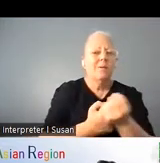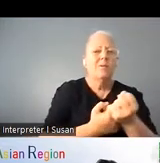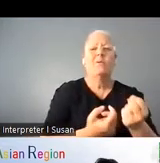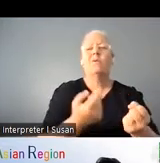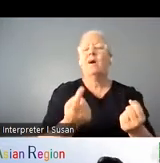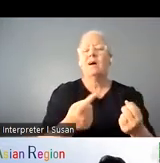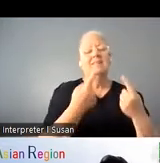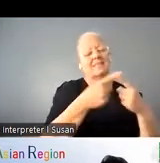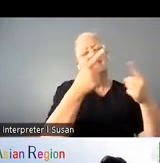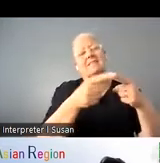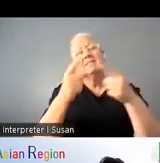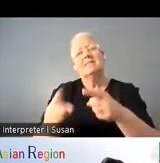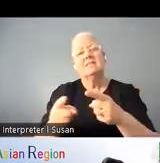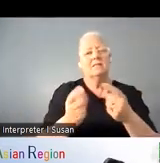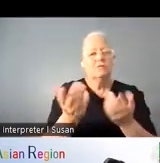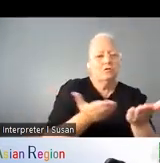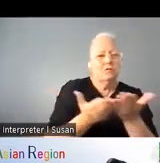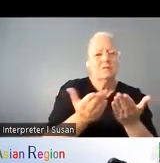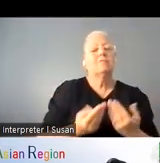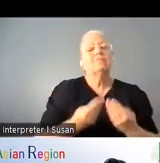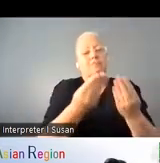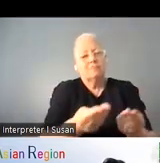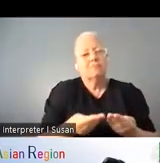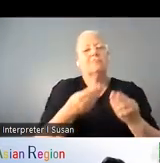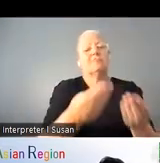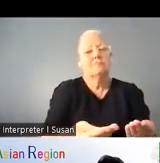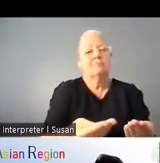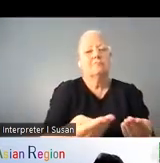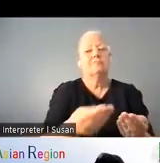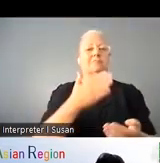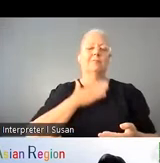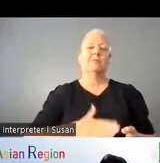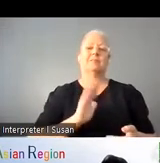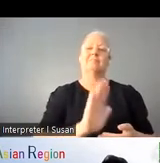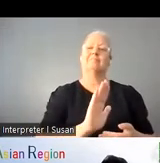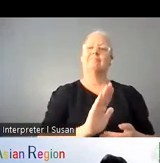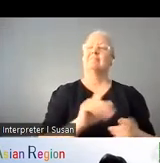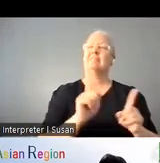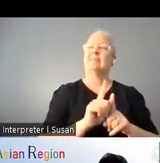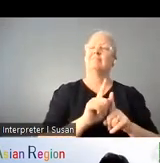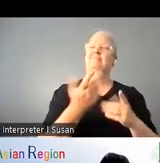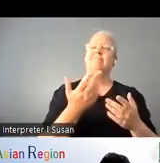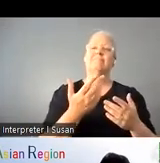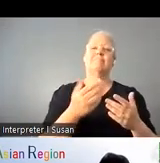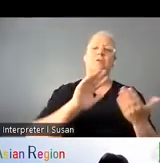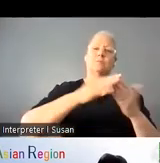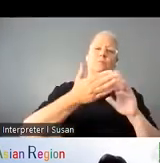services that we need in our community, like community-based services.